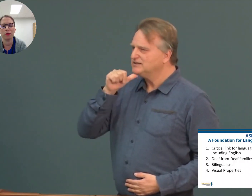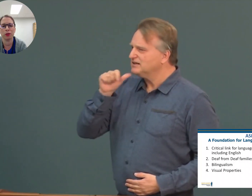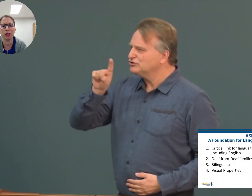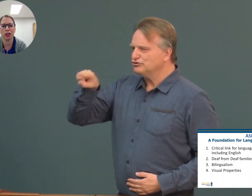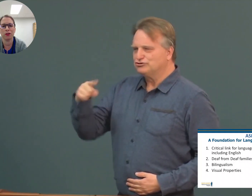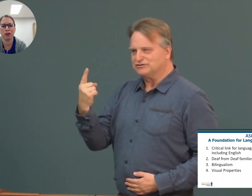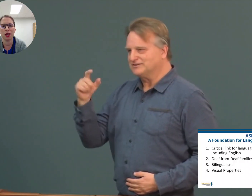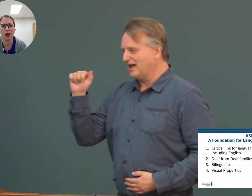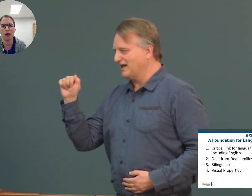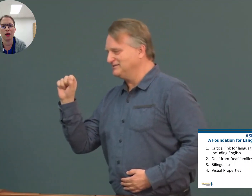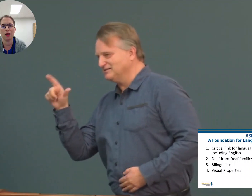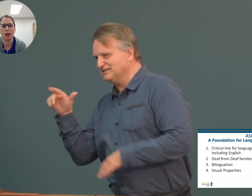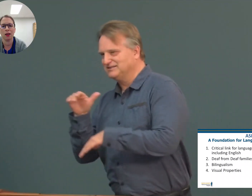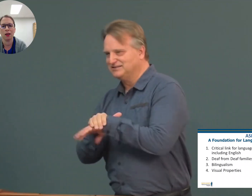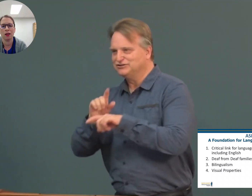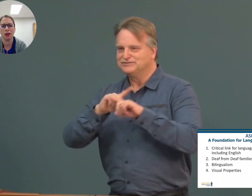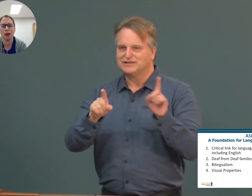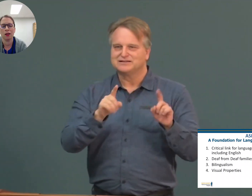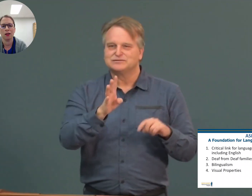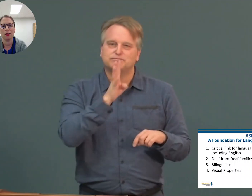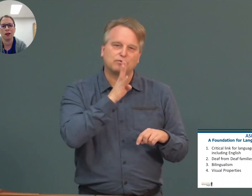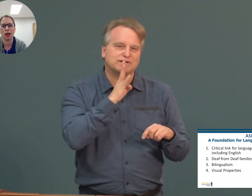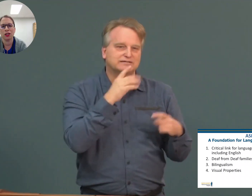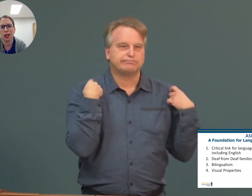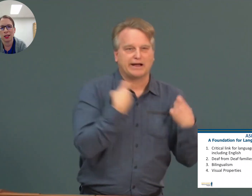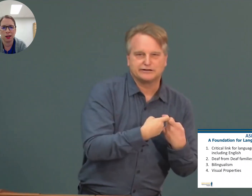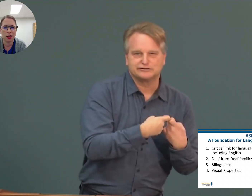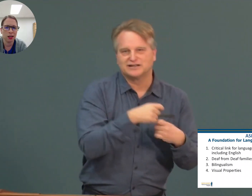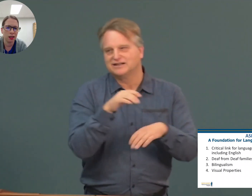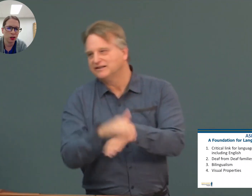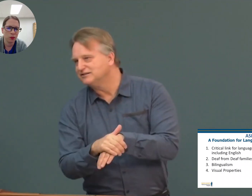really understand not just ASL and English, but